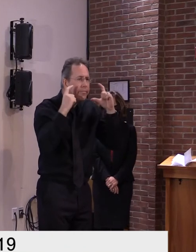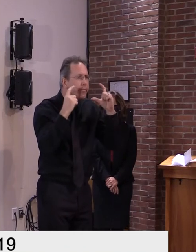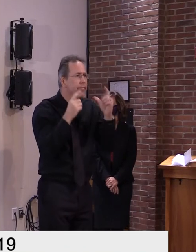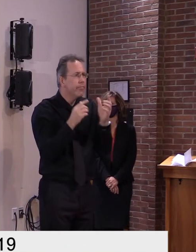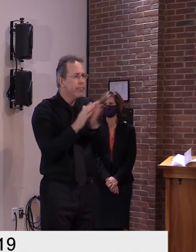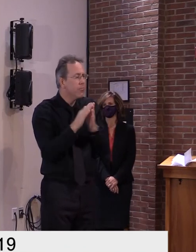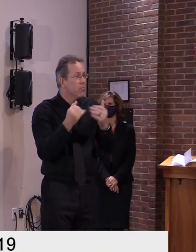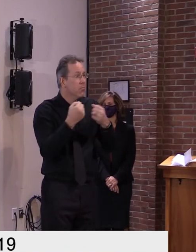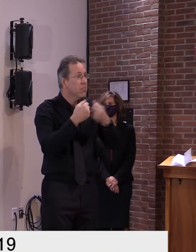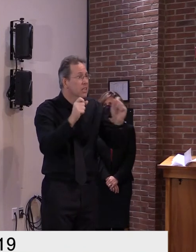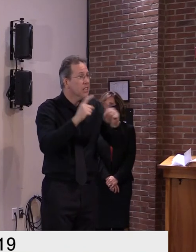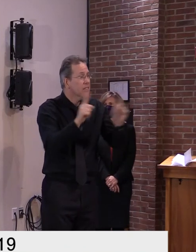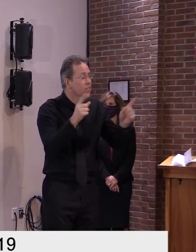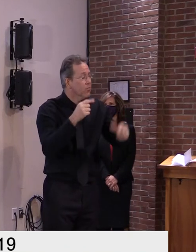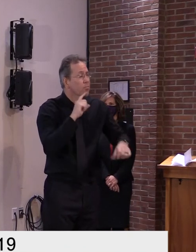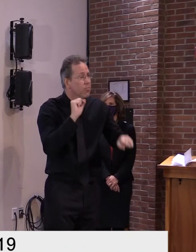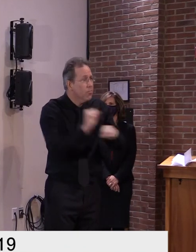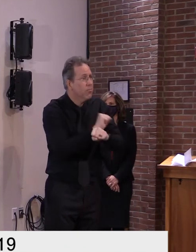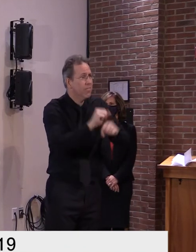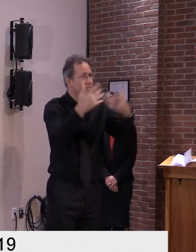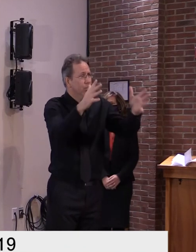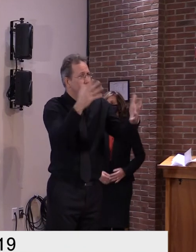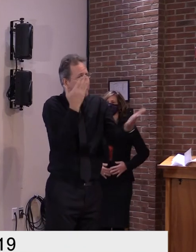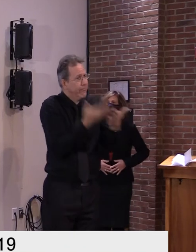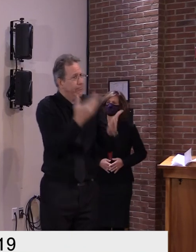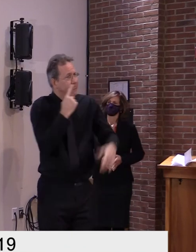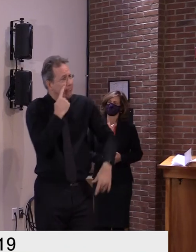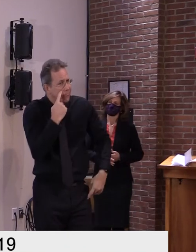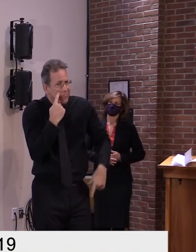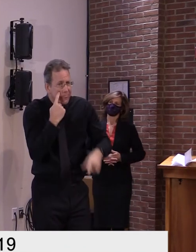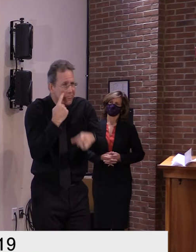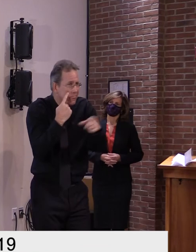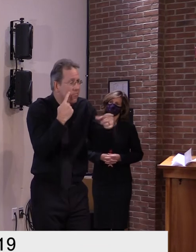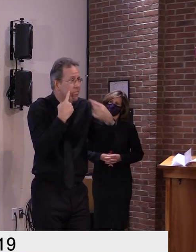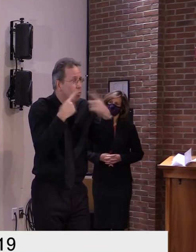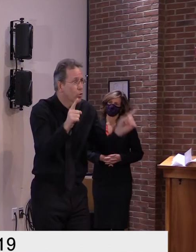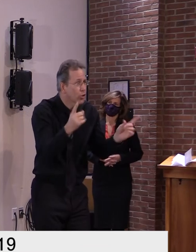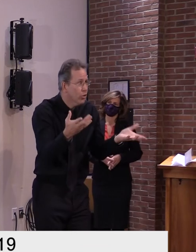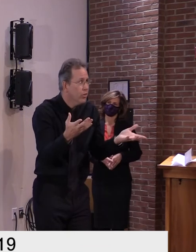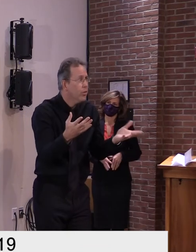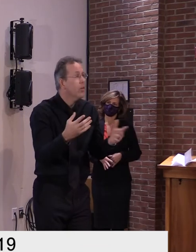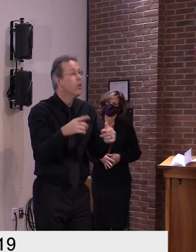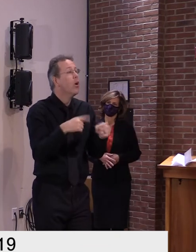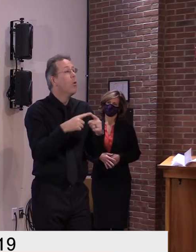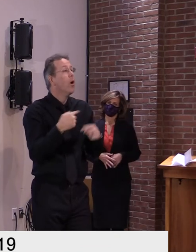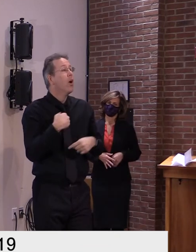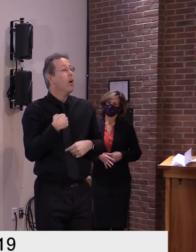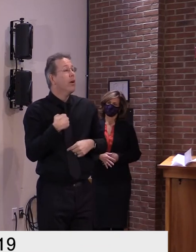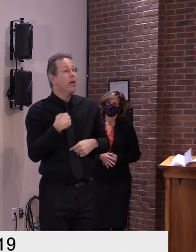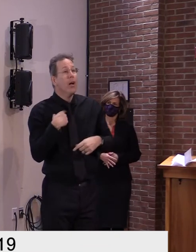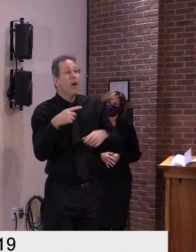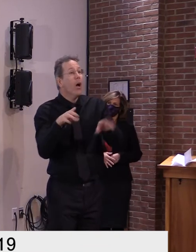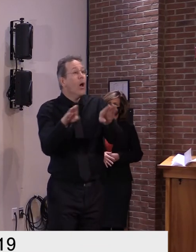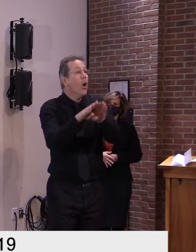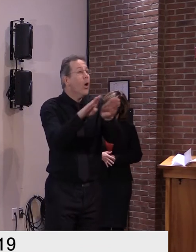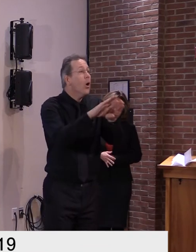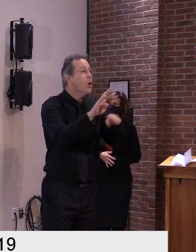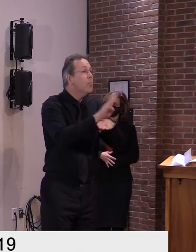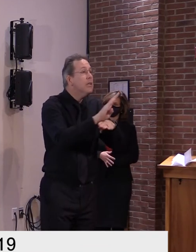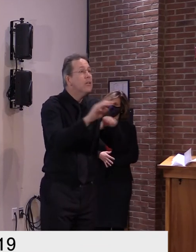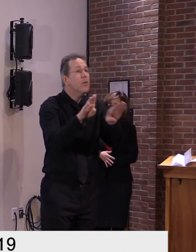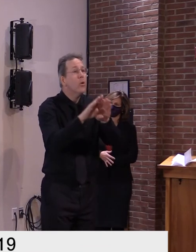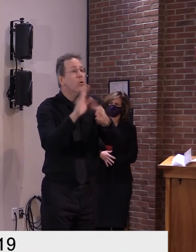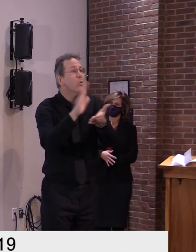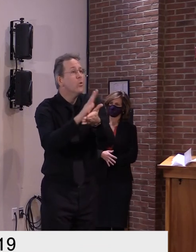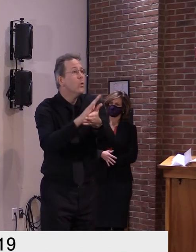when they were present, but then people had the populations had, after a point in time,